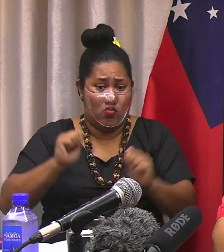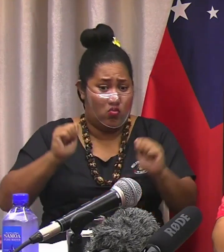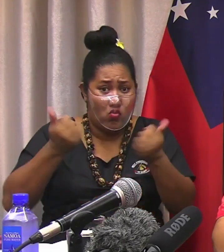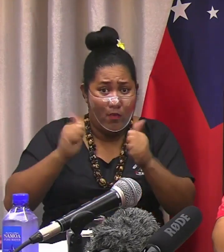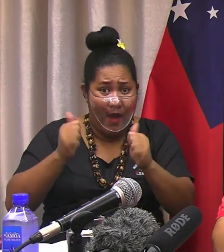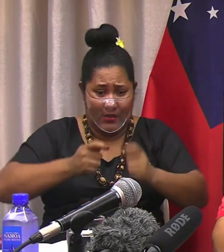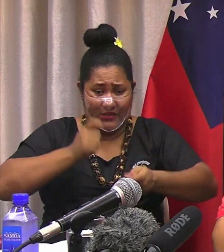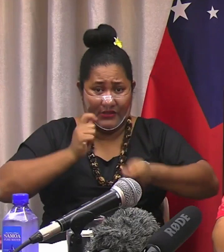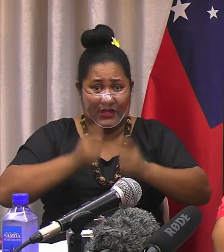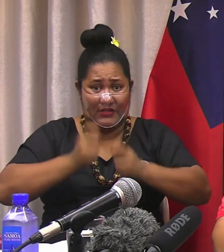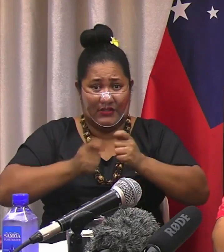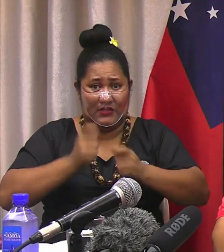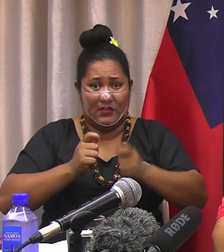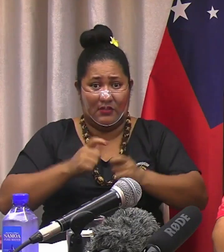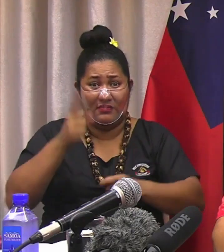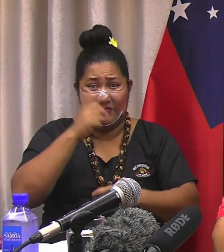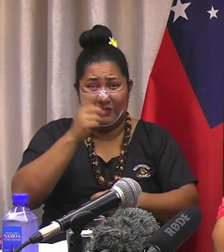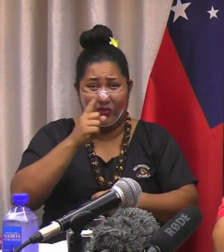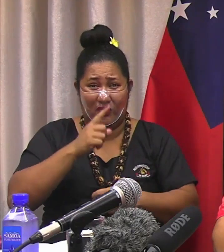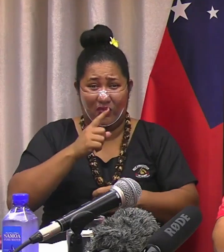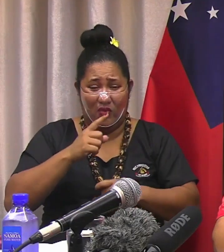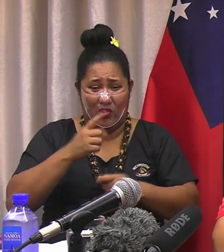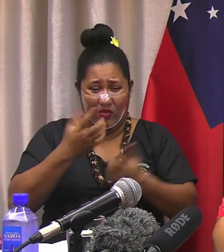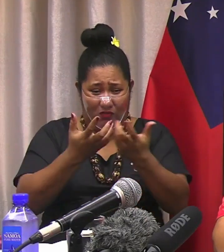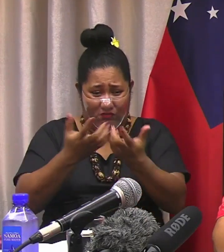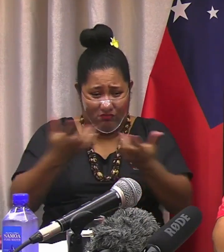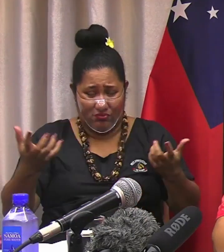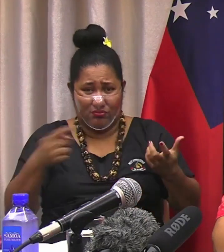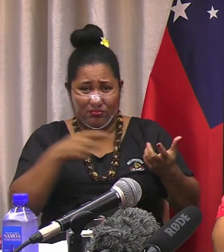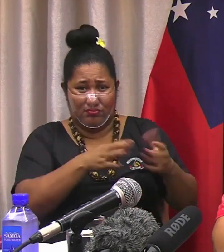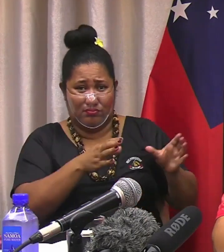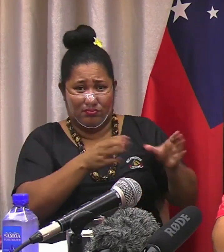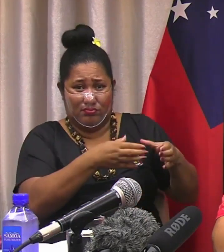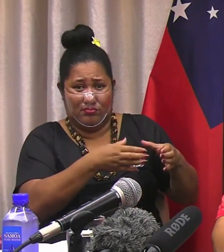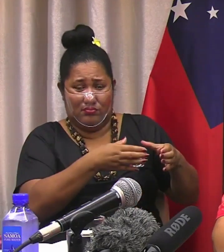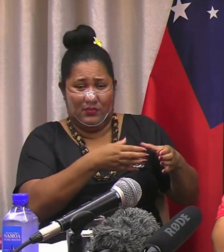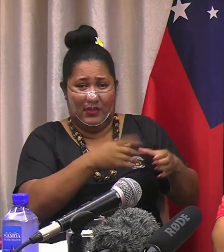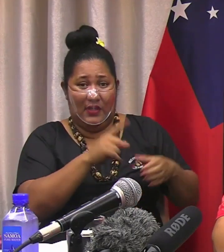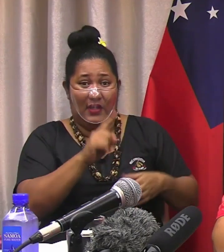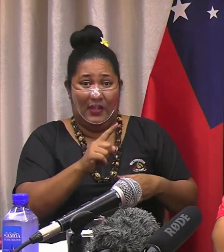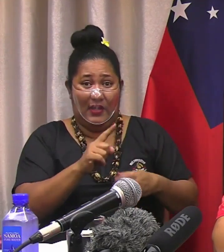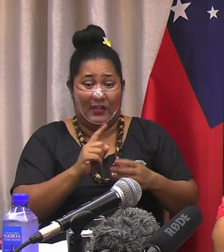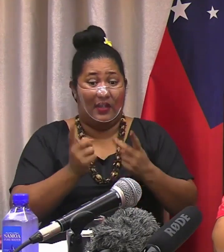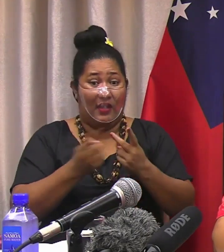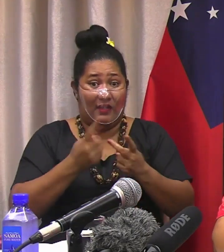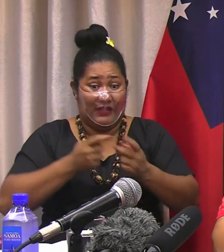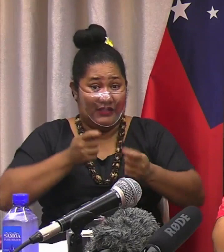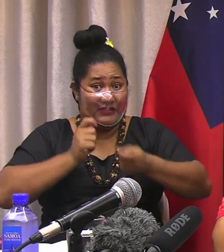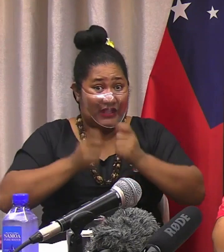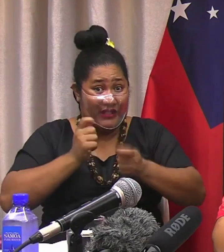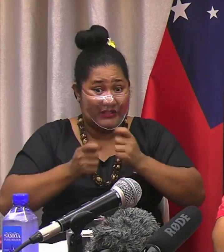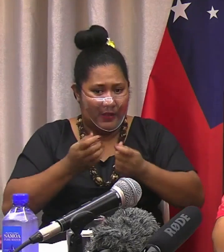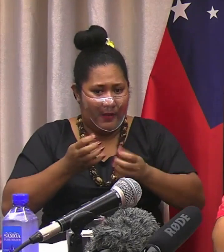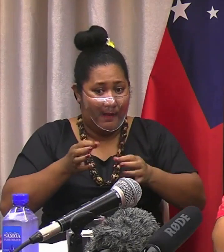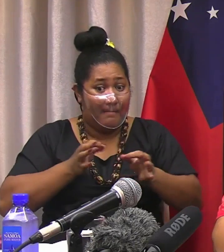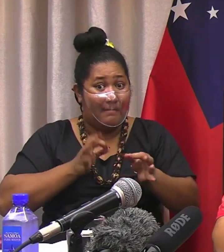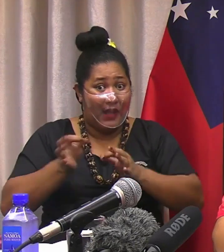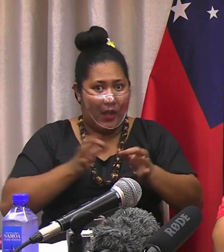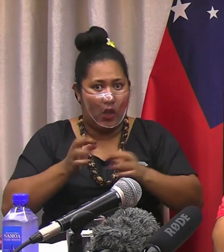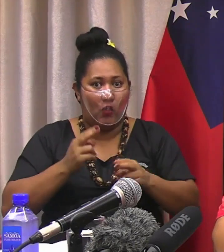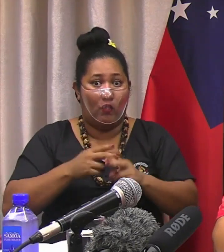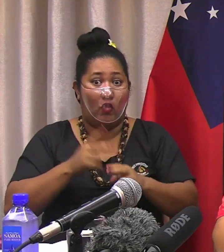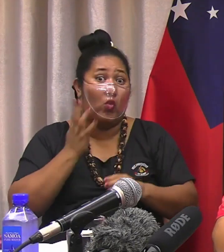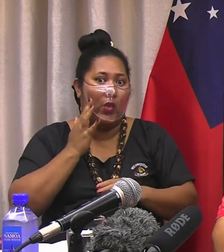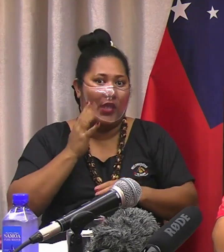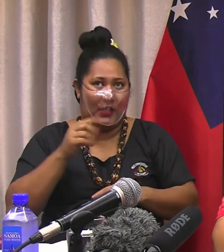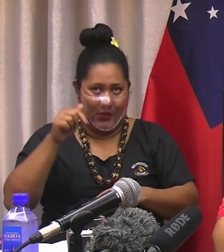o suenga ai lātou o lo wha anofu e sea nei. Ma isi fo i suenga ua fuafuaina. Mō le aso